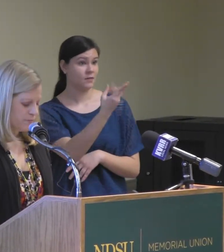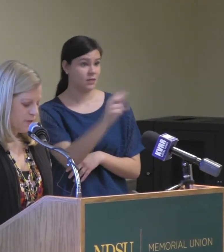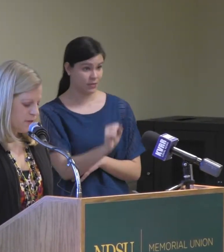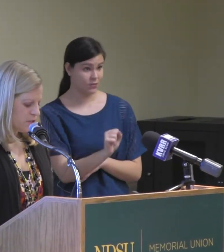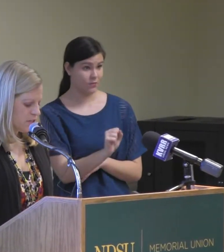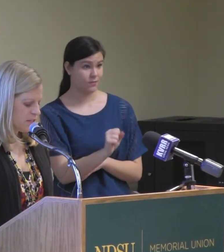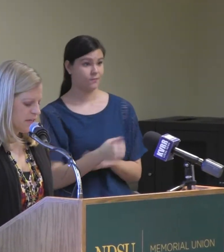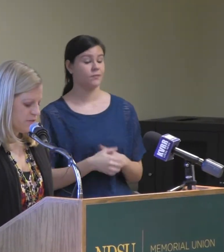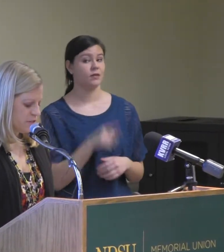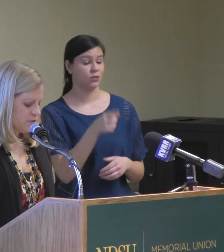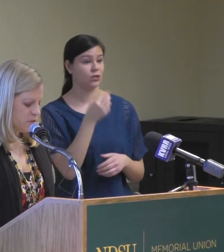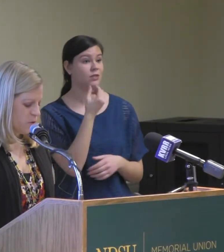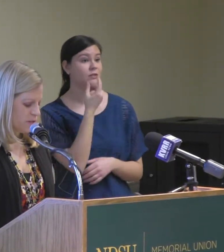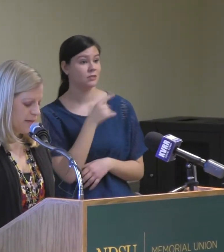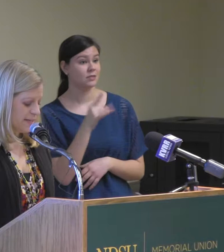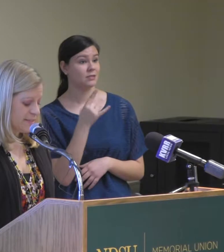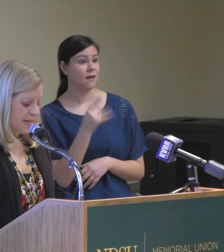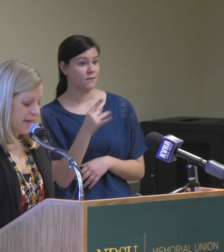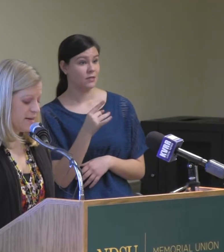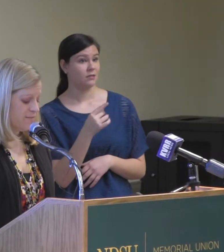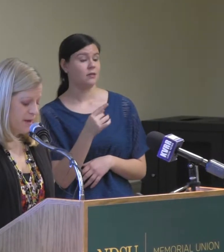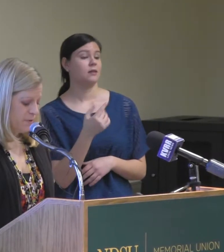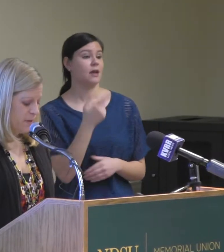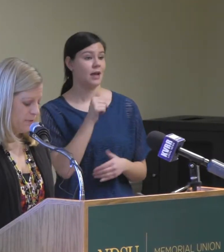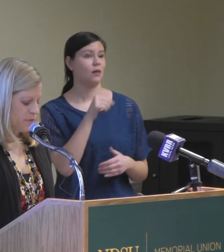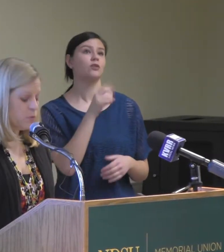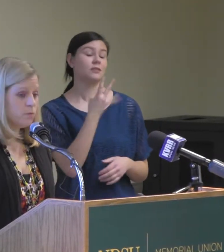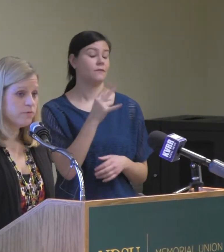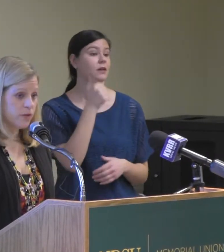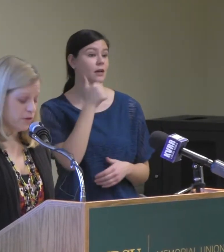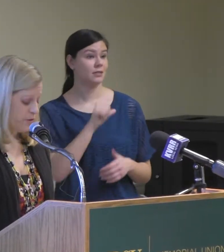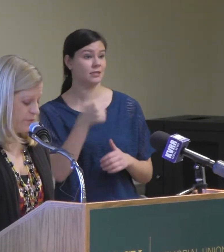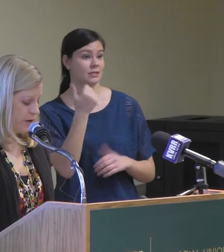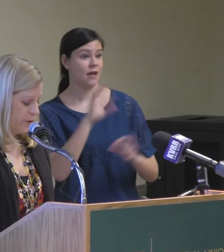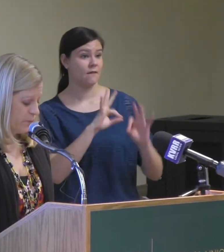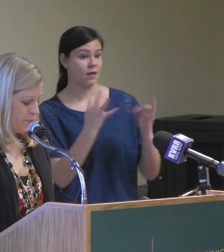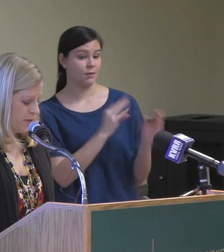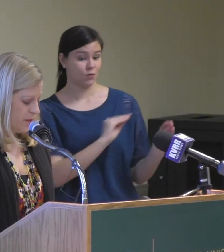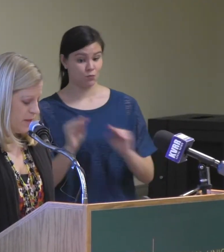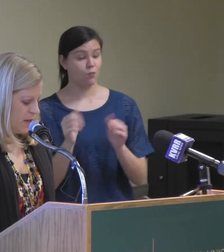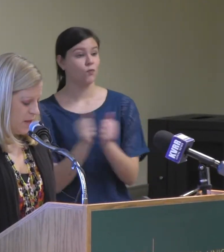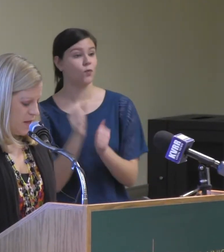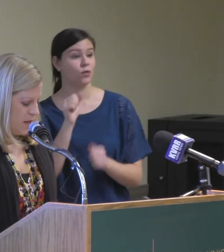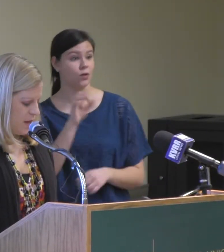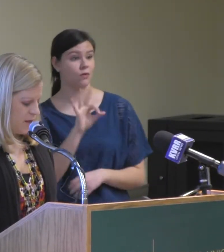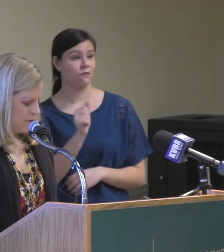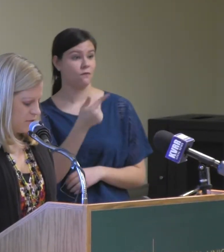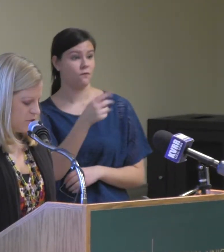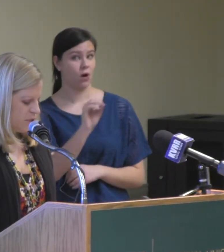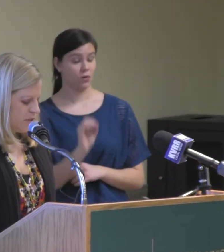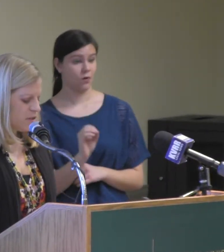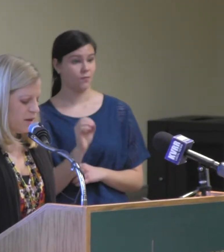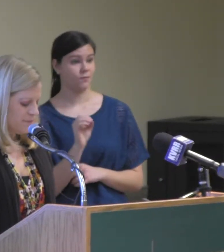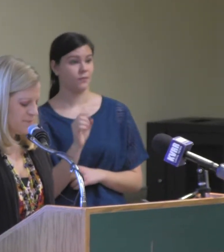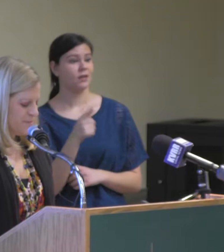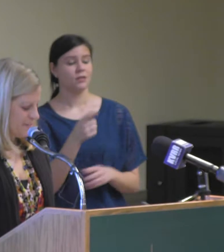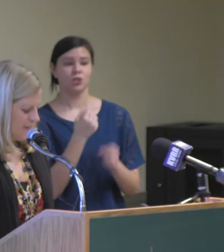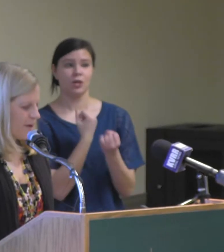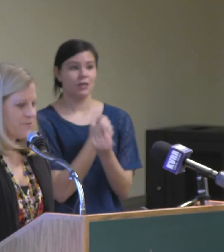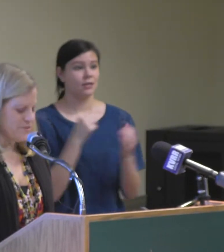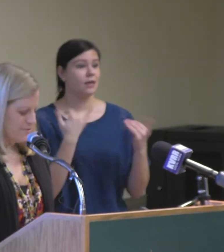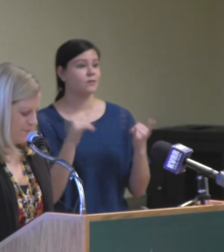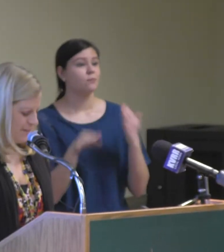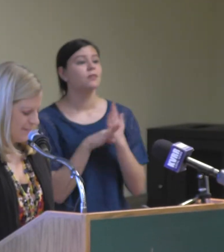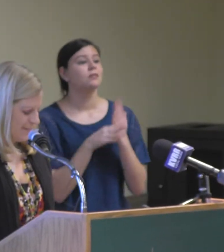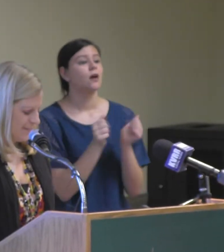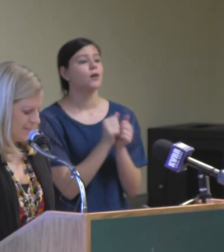School. She is 17 years old and has 10 family members who moved with her to Fargo. She loves to play